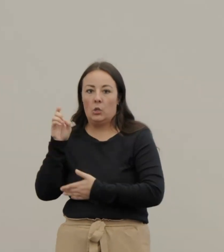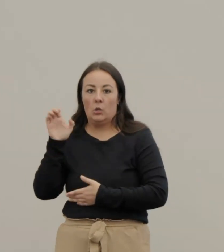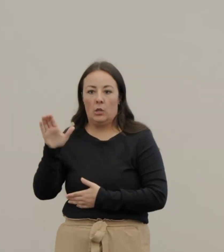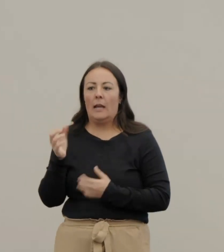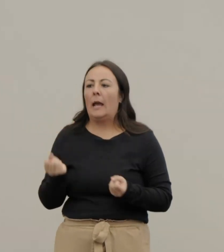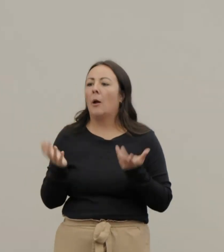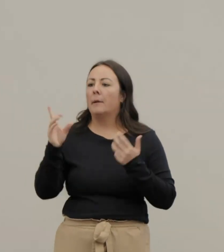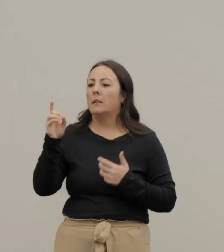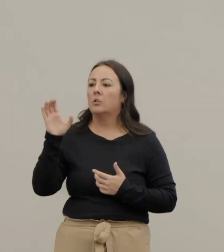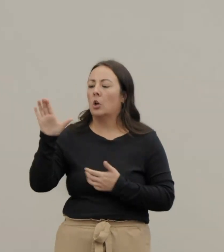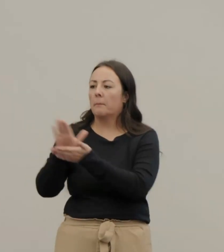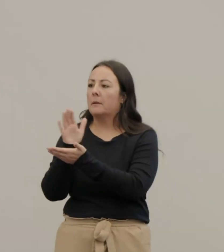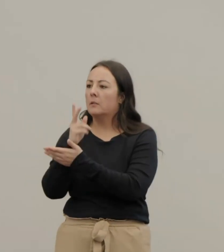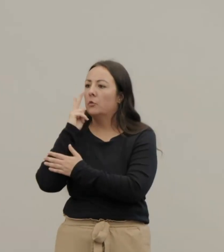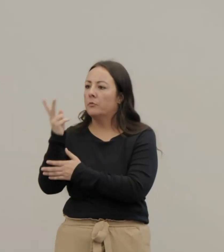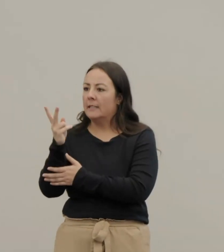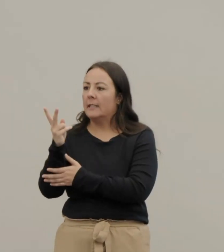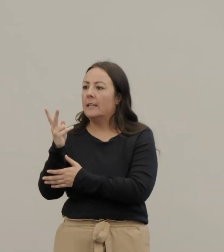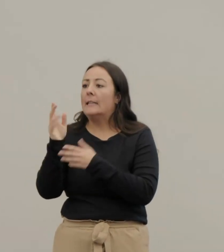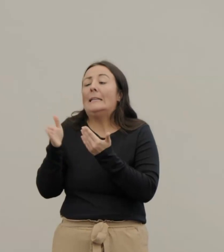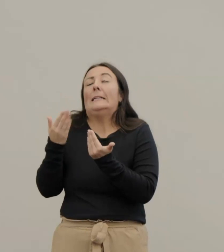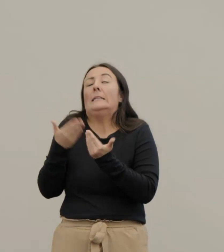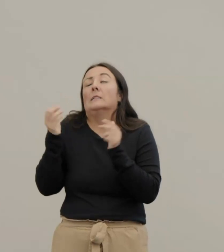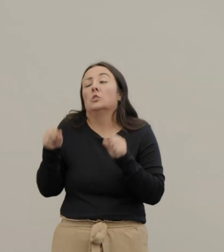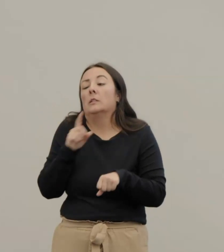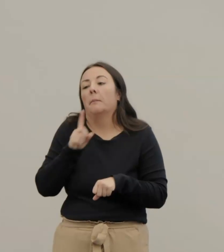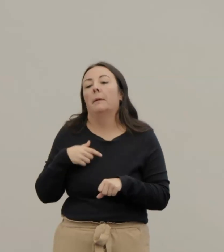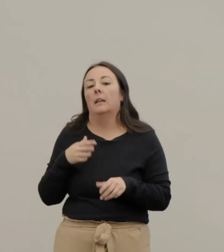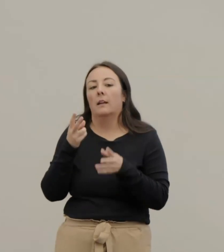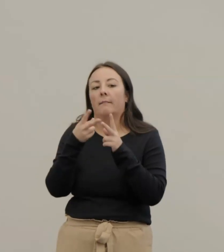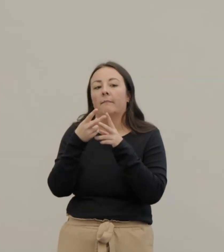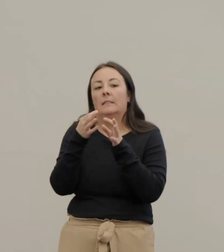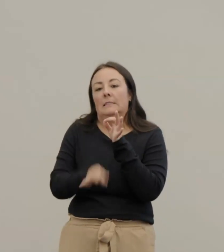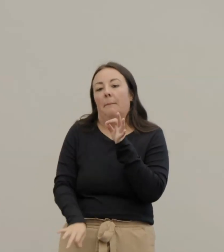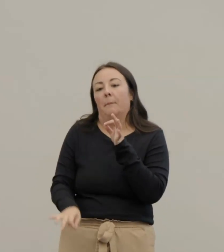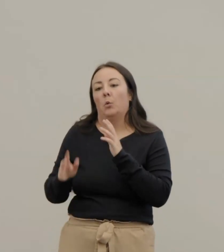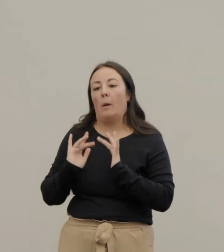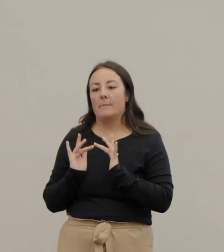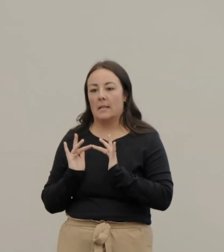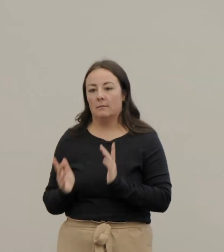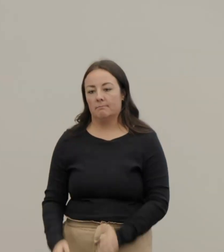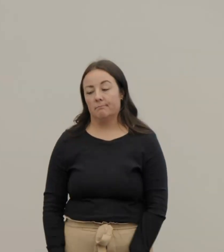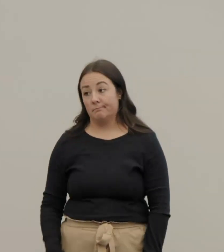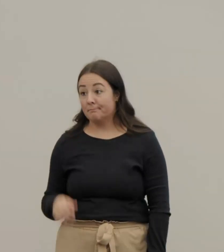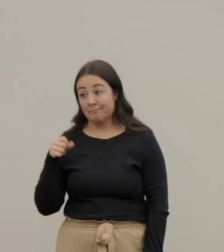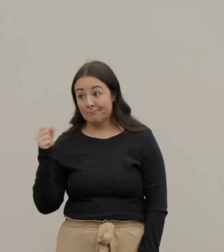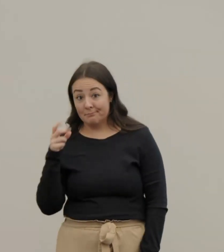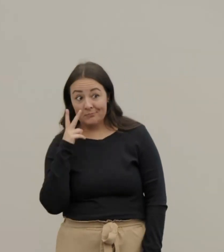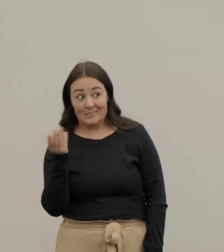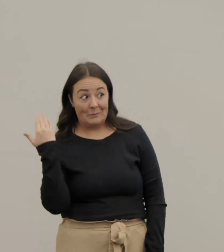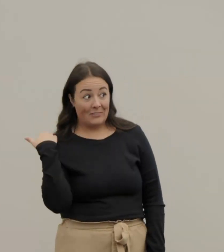How many documents have you seen that could have easily been a very simple website? Yes, we've seen it before.